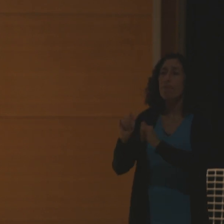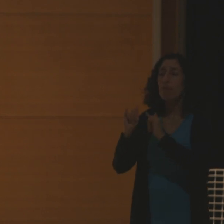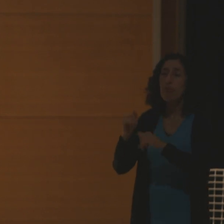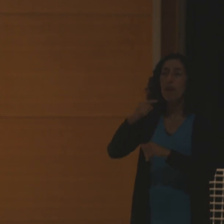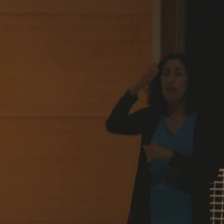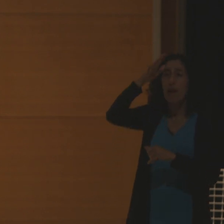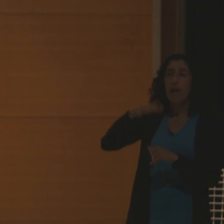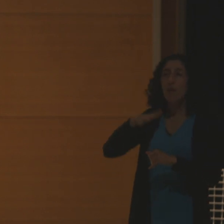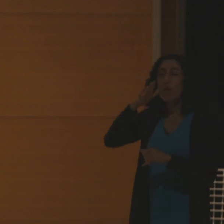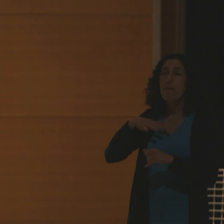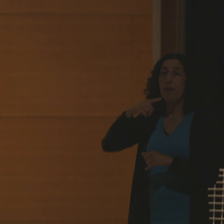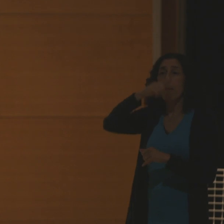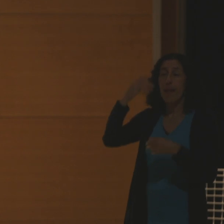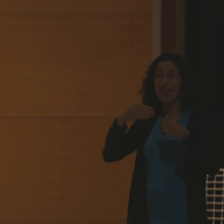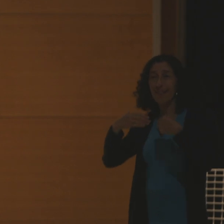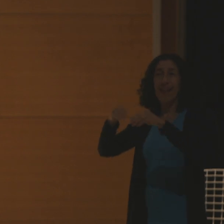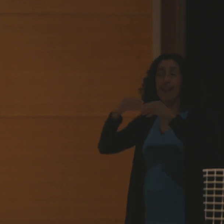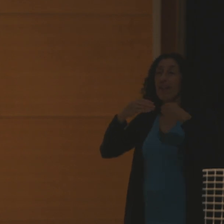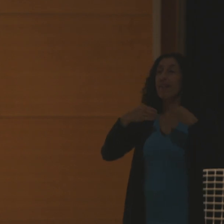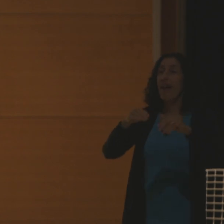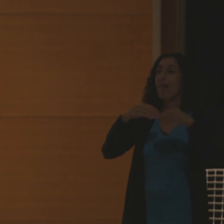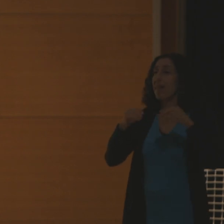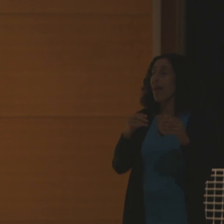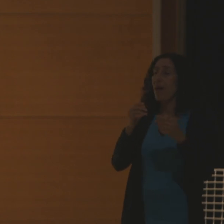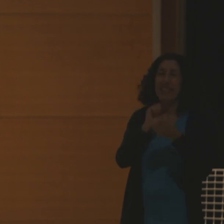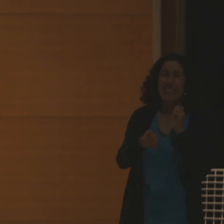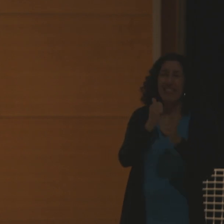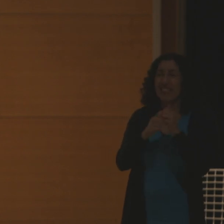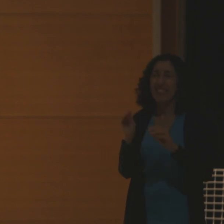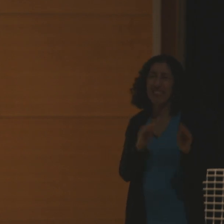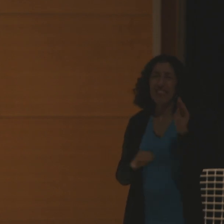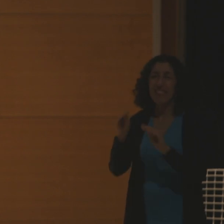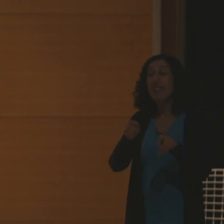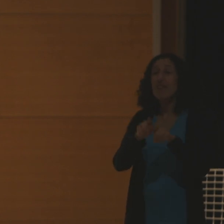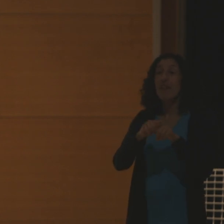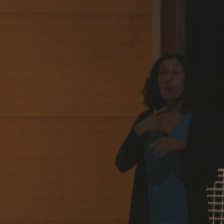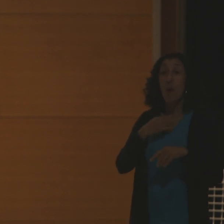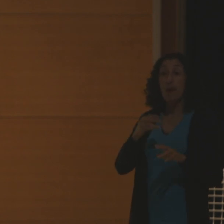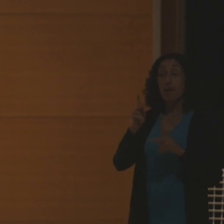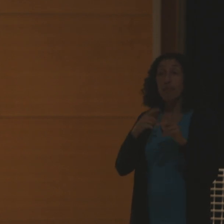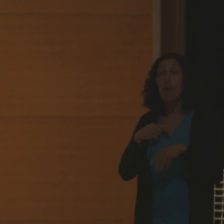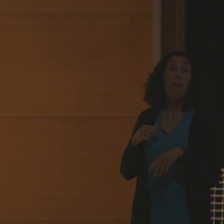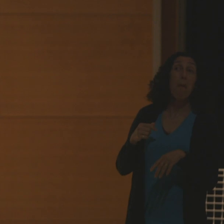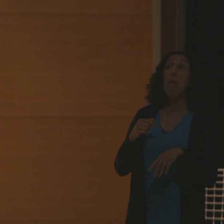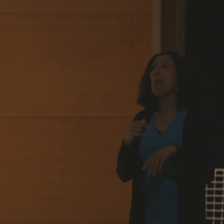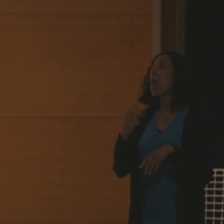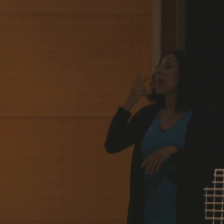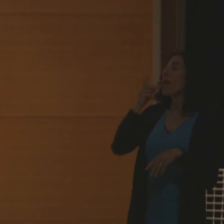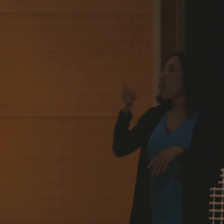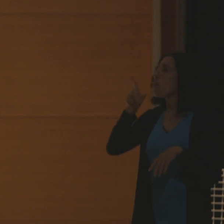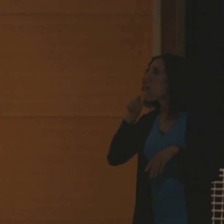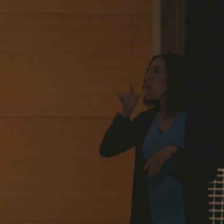top. So high up that I'll have to crane my neck like one of those goofy white people in films deciding whether a superhero is a bird